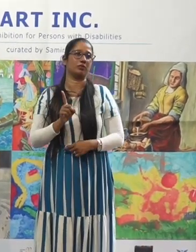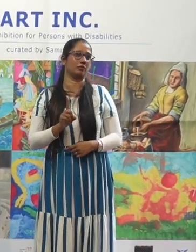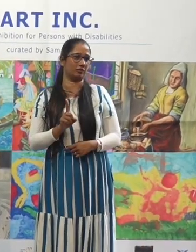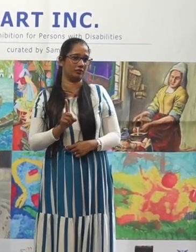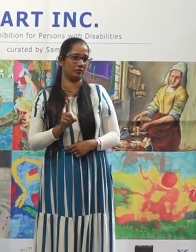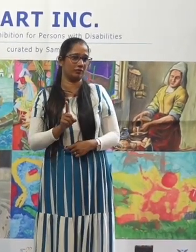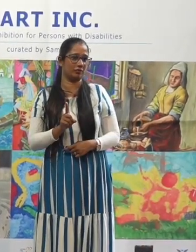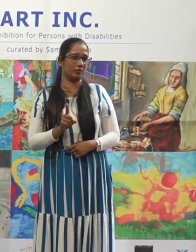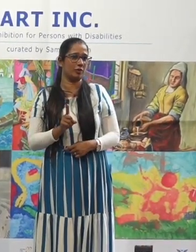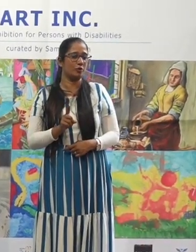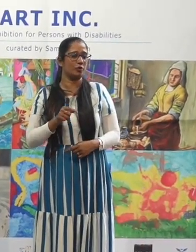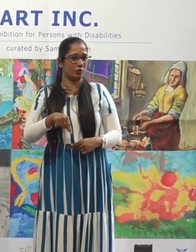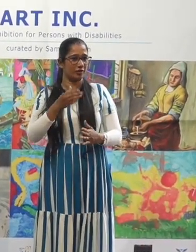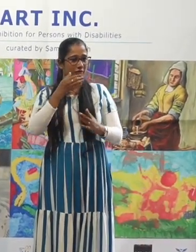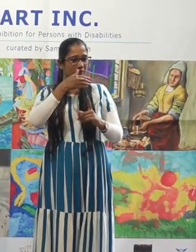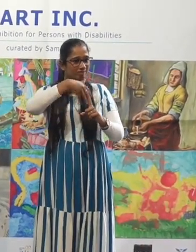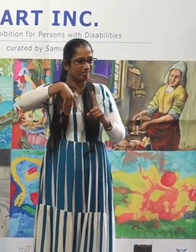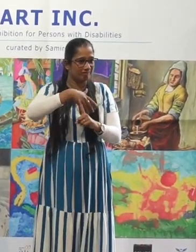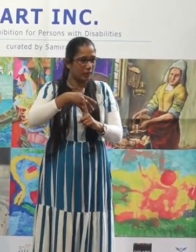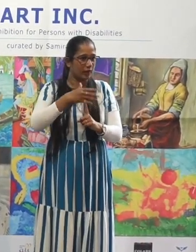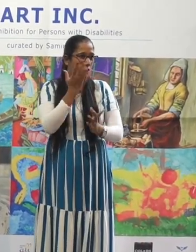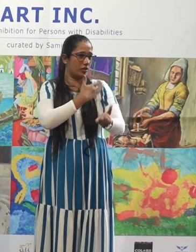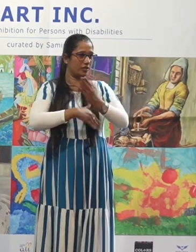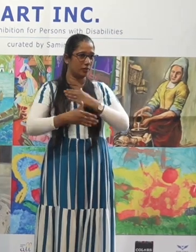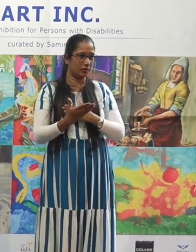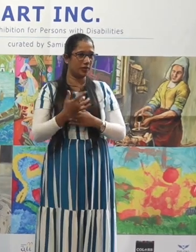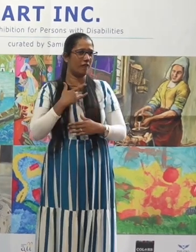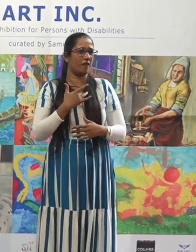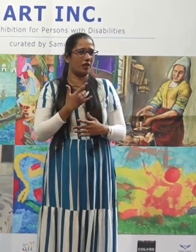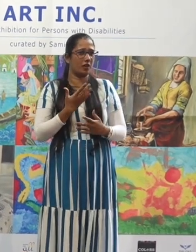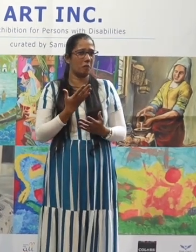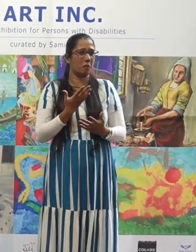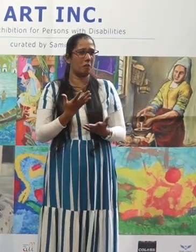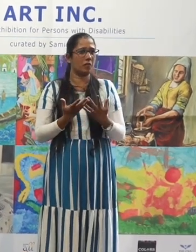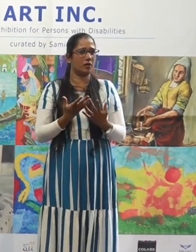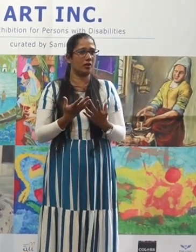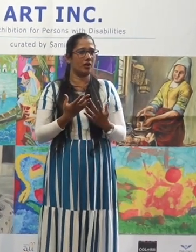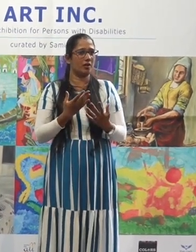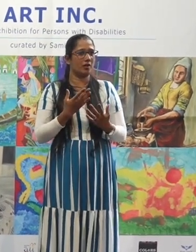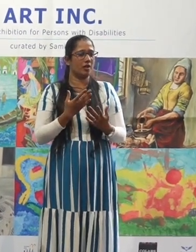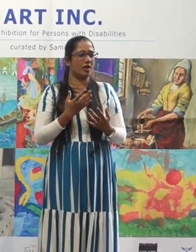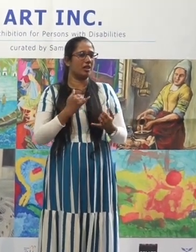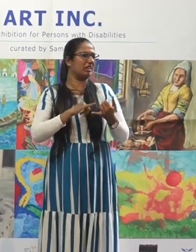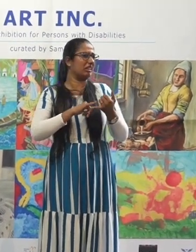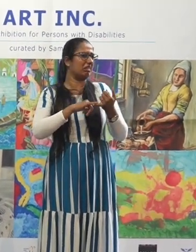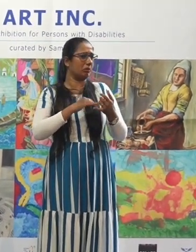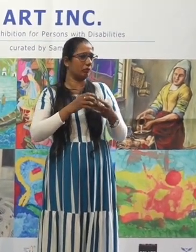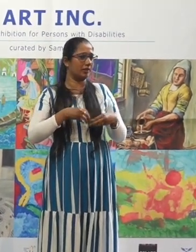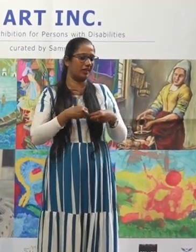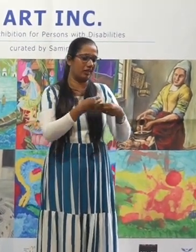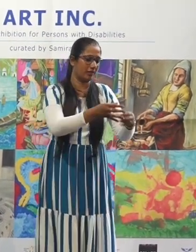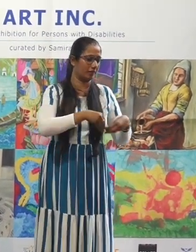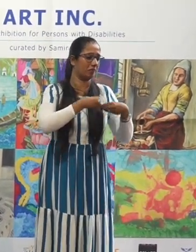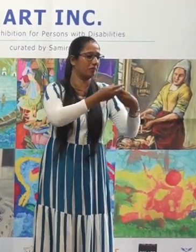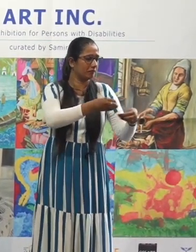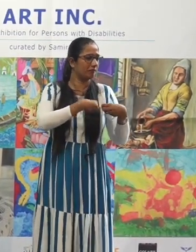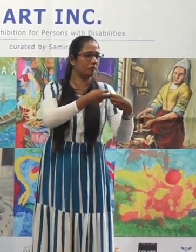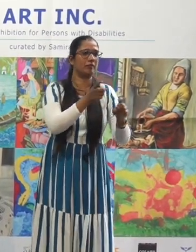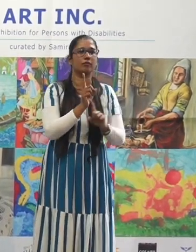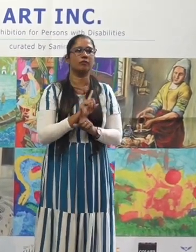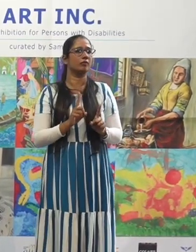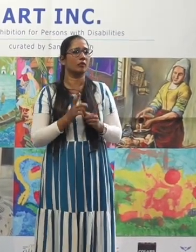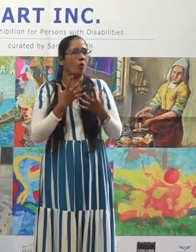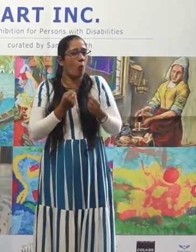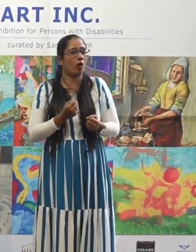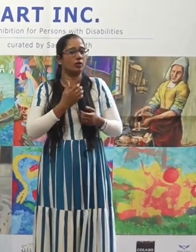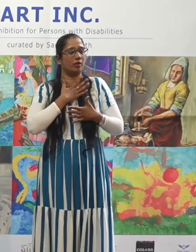disability sector, when we work upon, we feel sometimes that a sympathy. They don't need sympathy. They want the